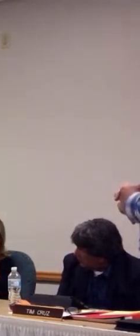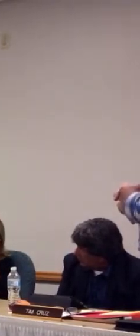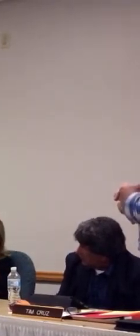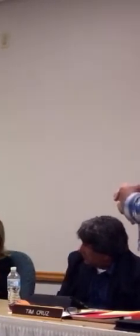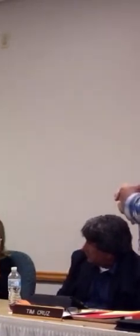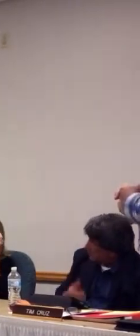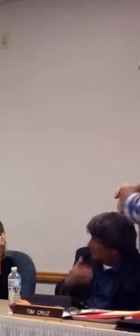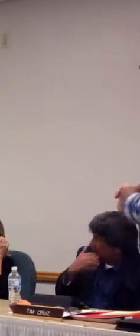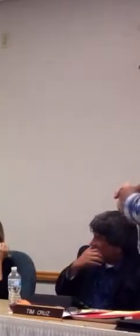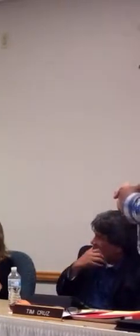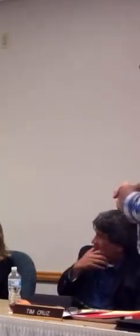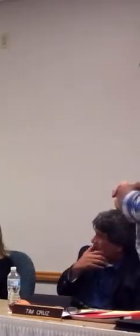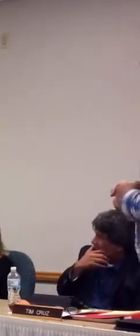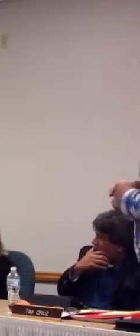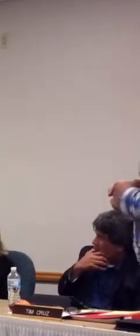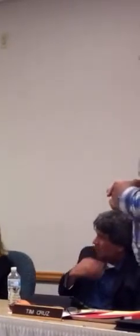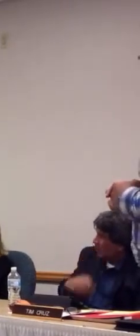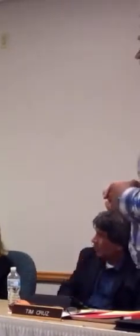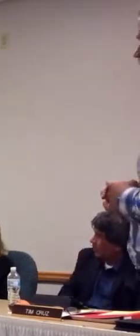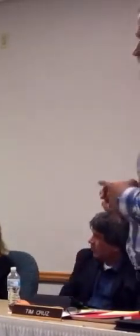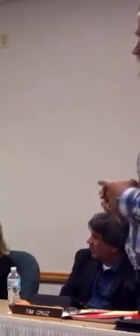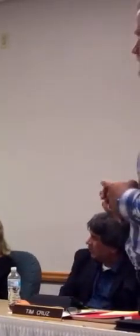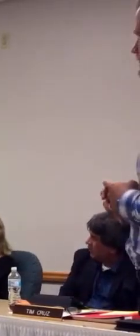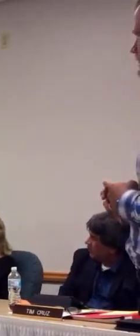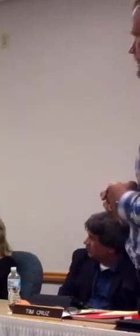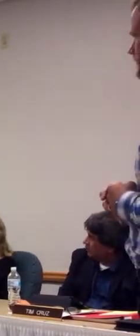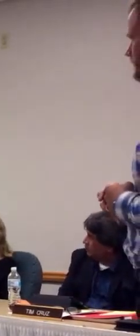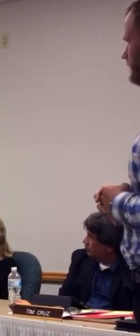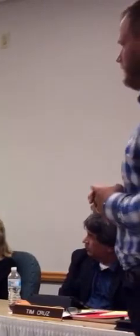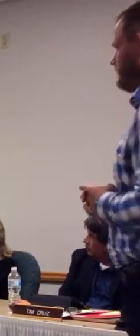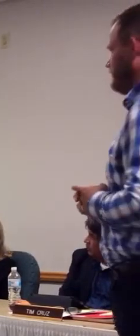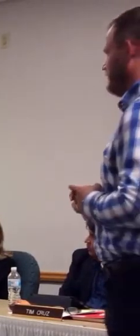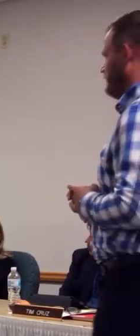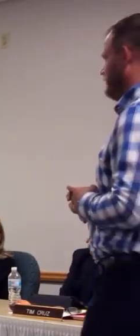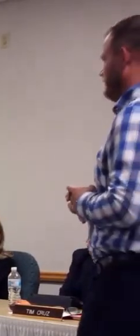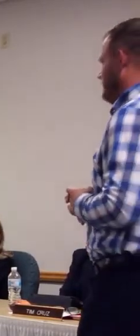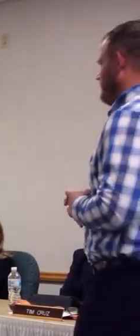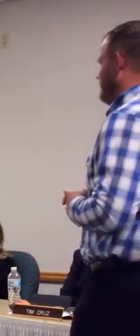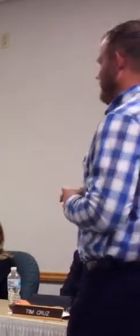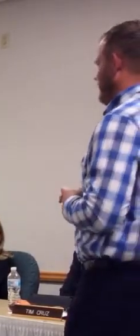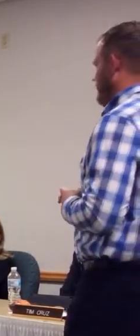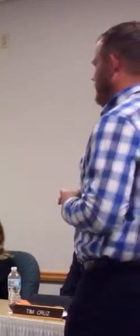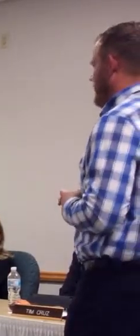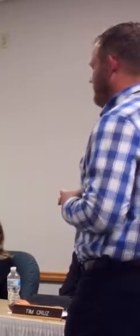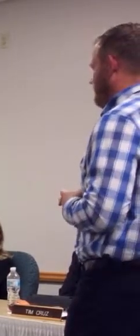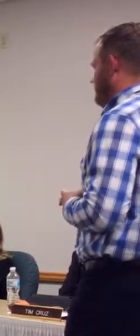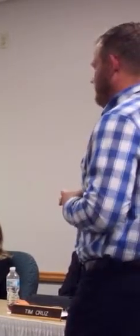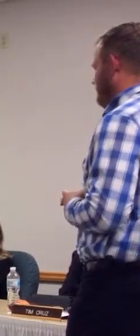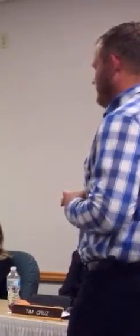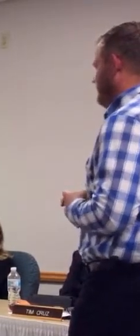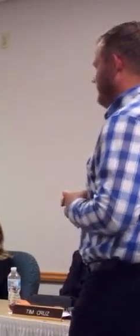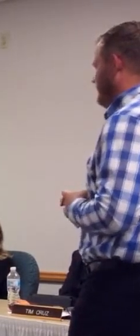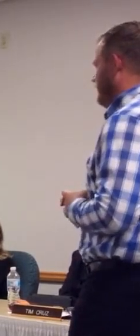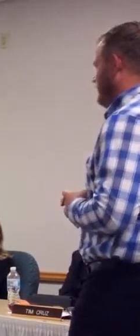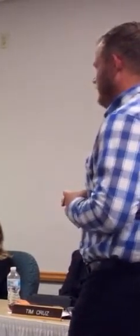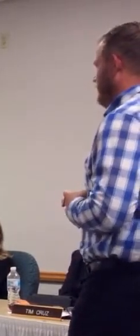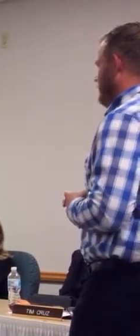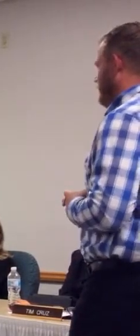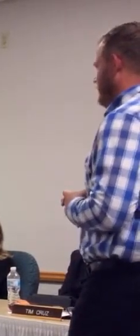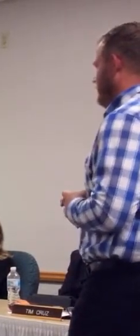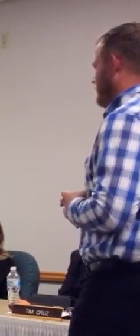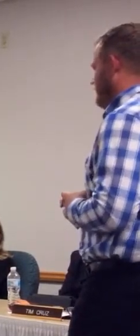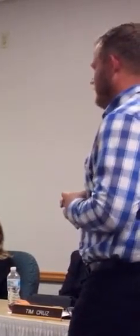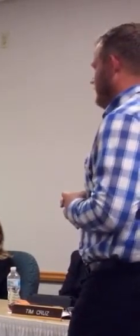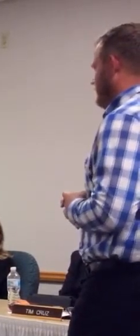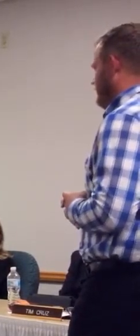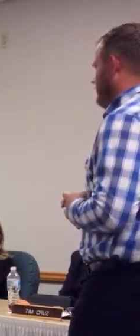nationals. And it's sort of the mindset that whatever you did last year, you have to kind of take it to the next level. Yeah. More kids and maybe a